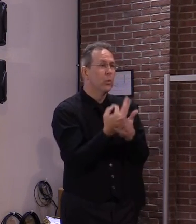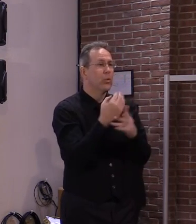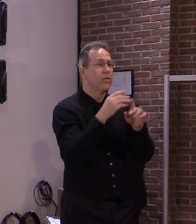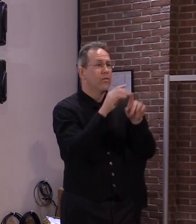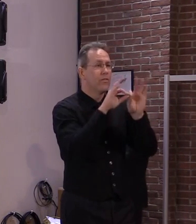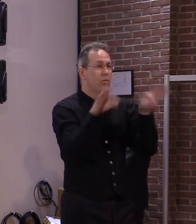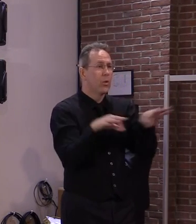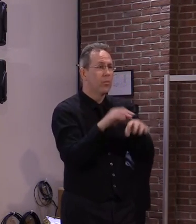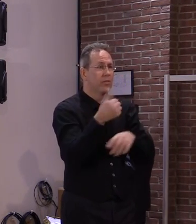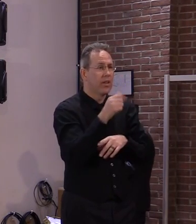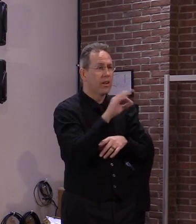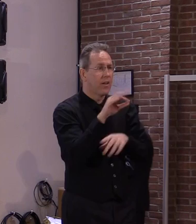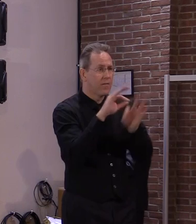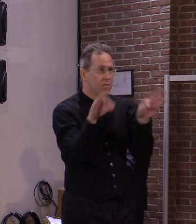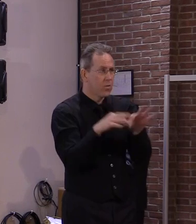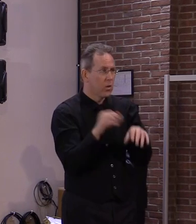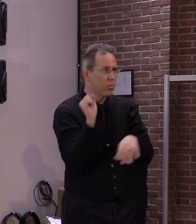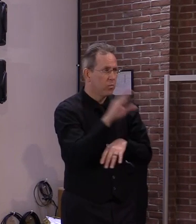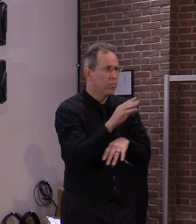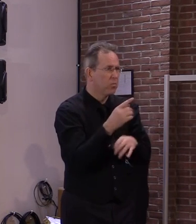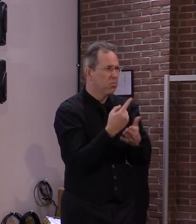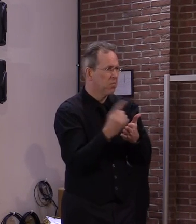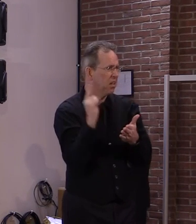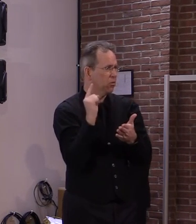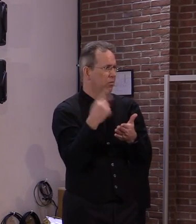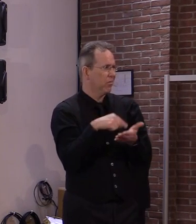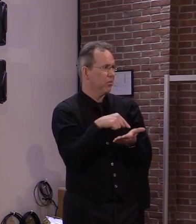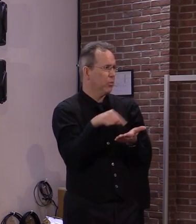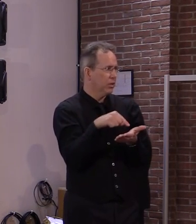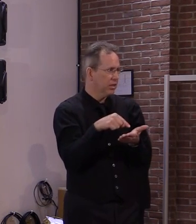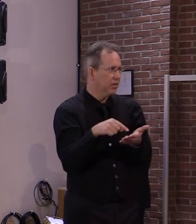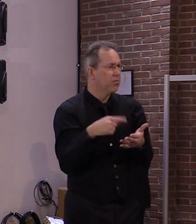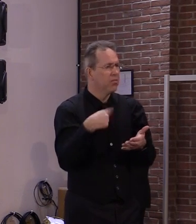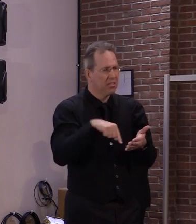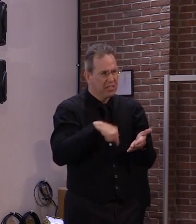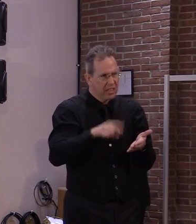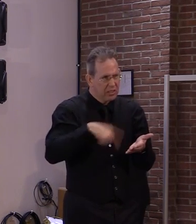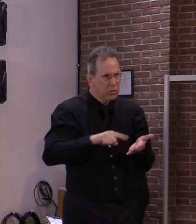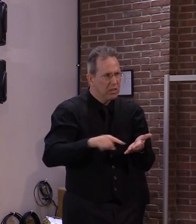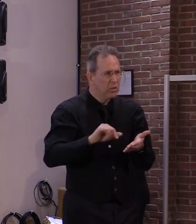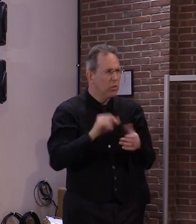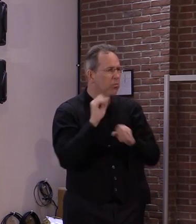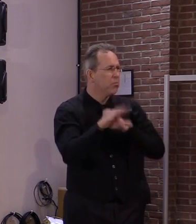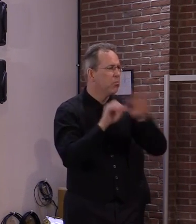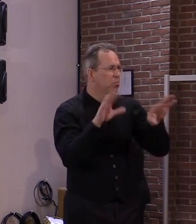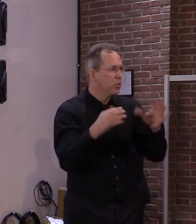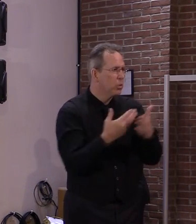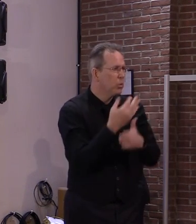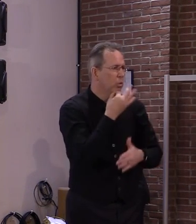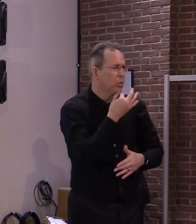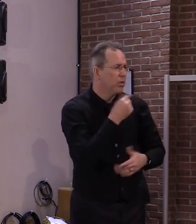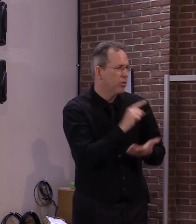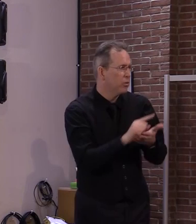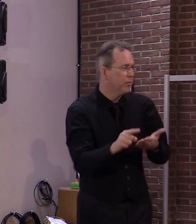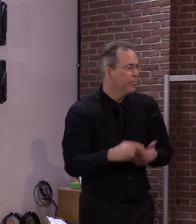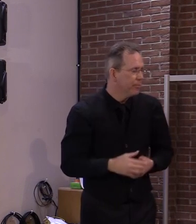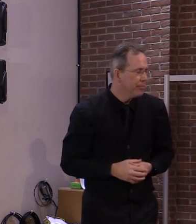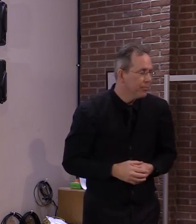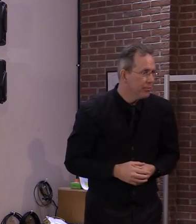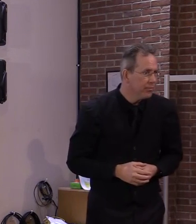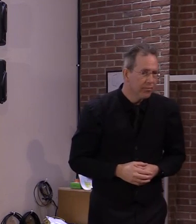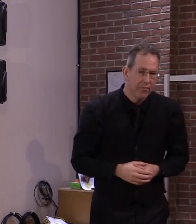put them in and return them to the department, we should be receiving them if we haven't already and over the coming days.